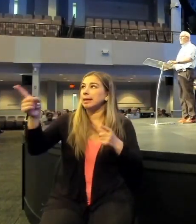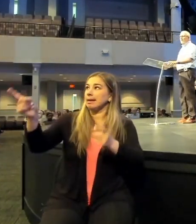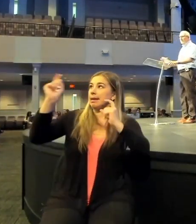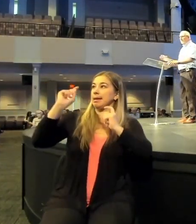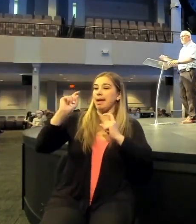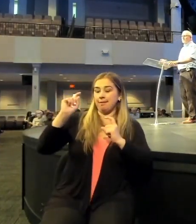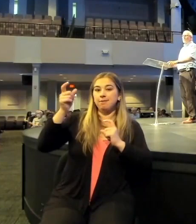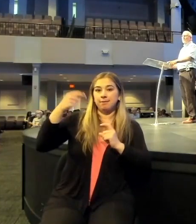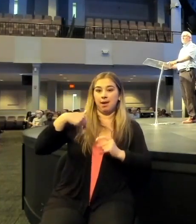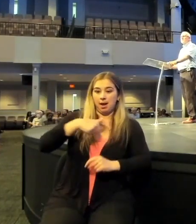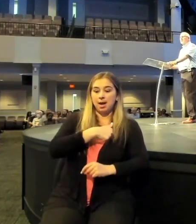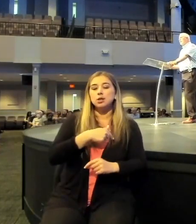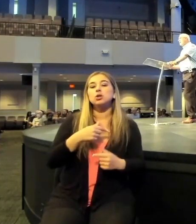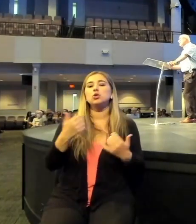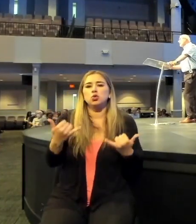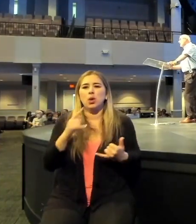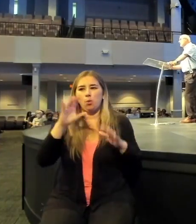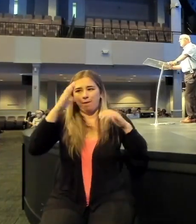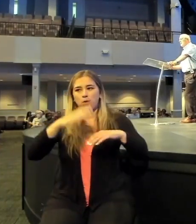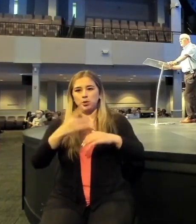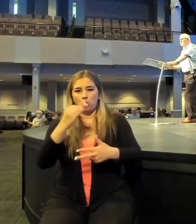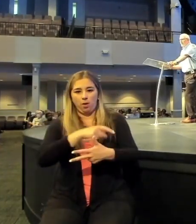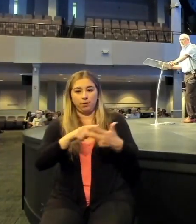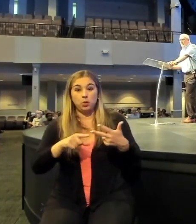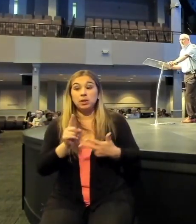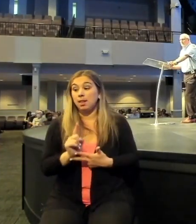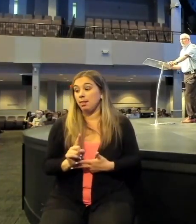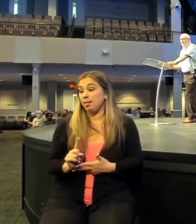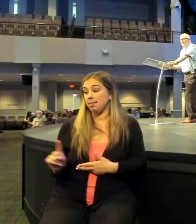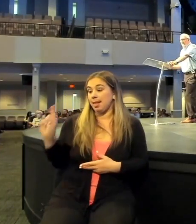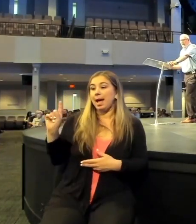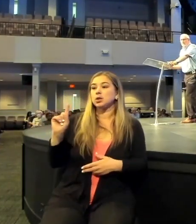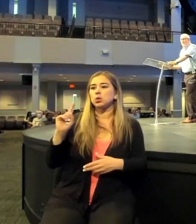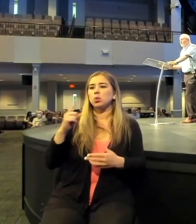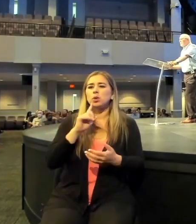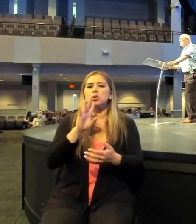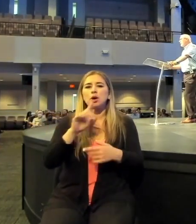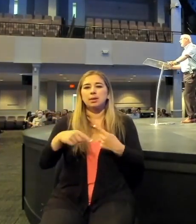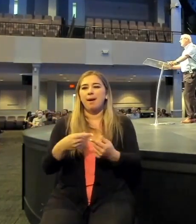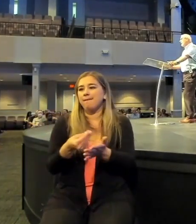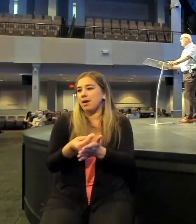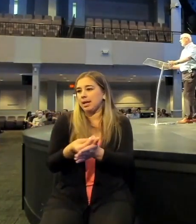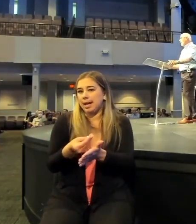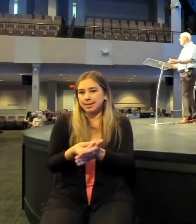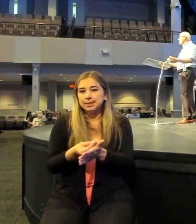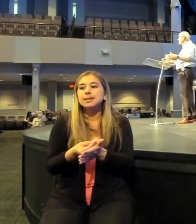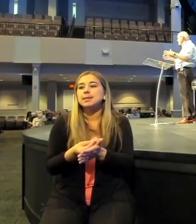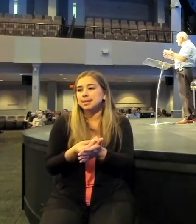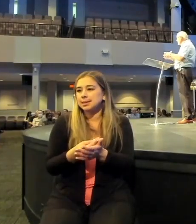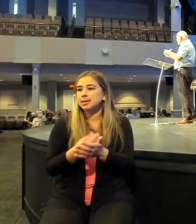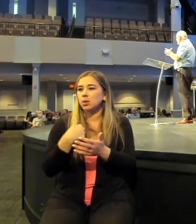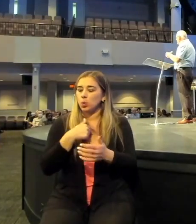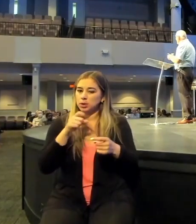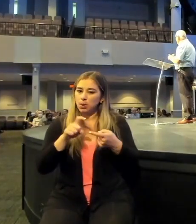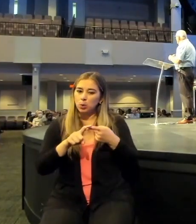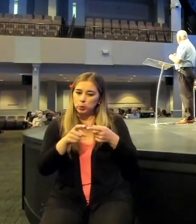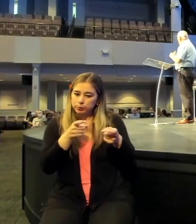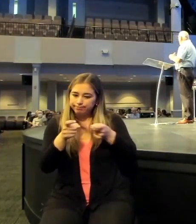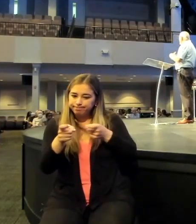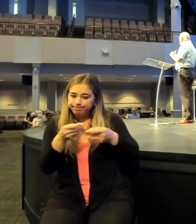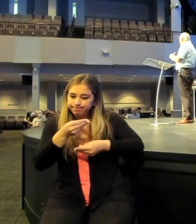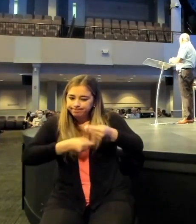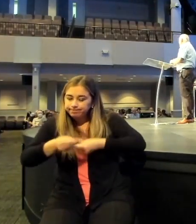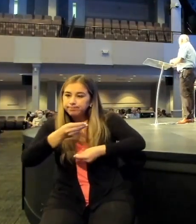by God. I'm going to focus on one of those today. Last weekend, we talked about the financial realm of life and how we're called to steward well